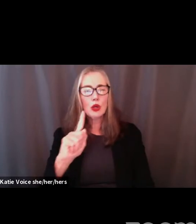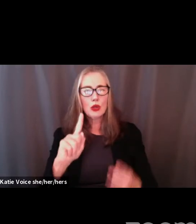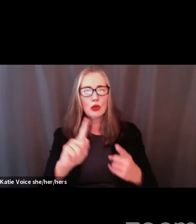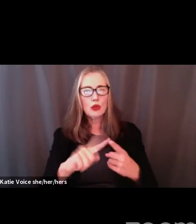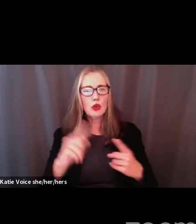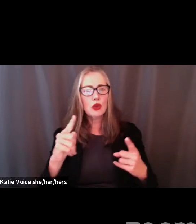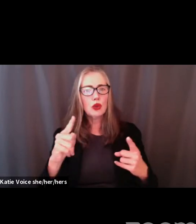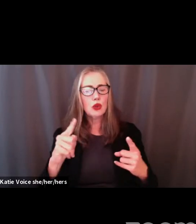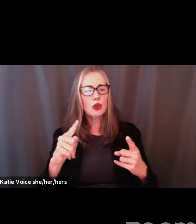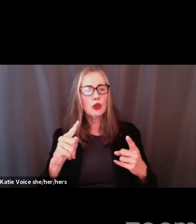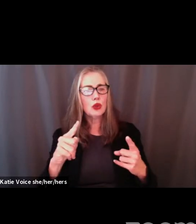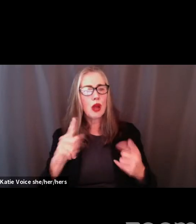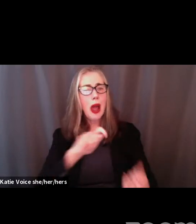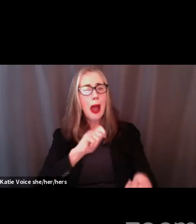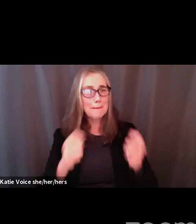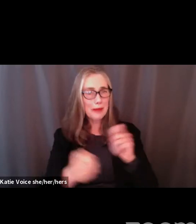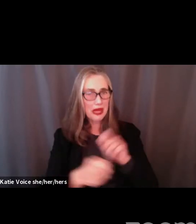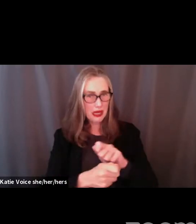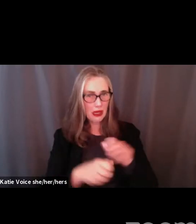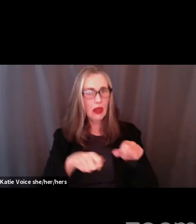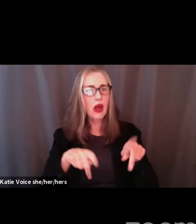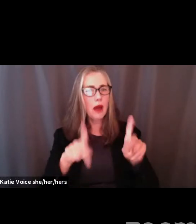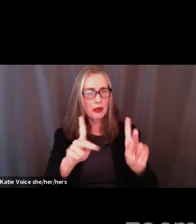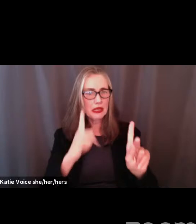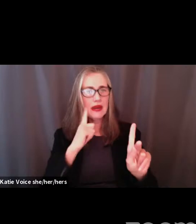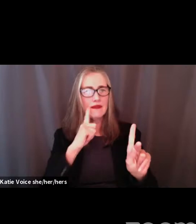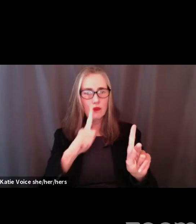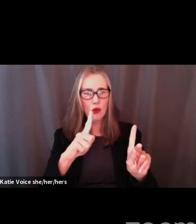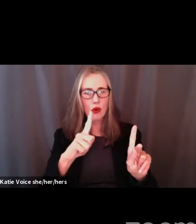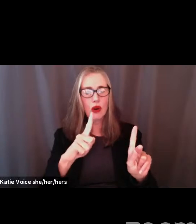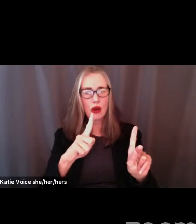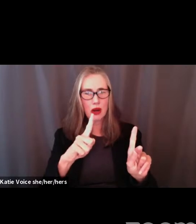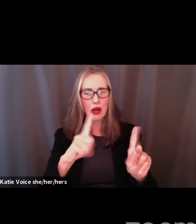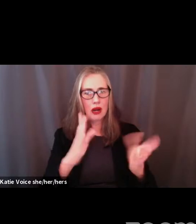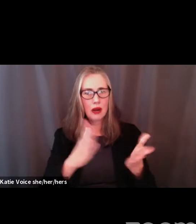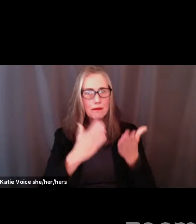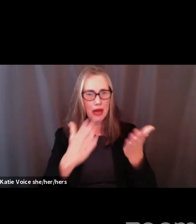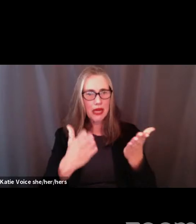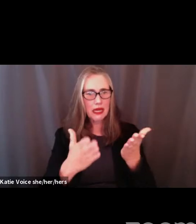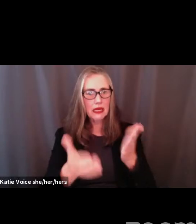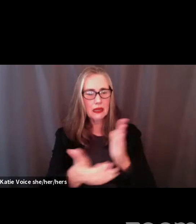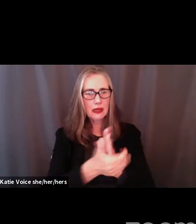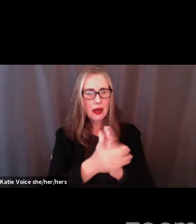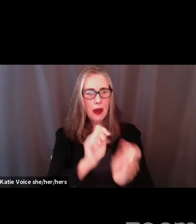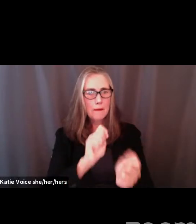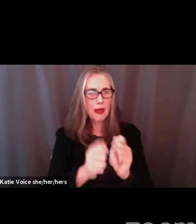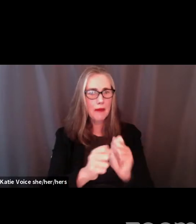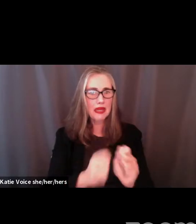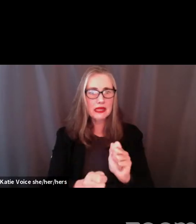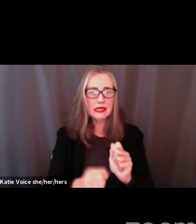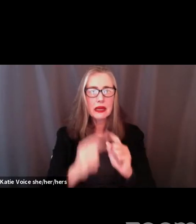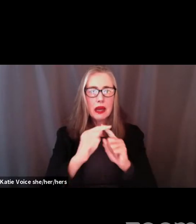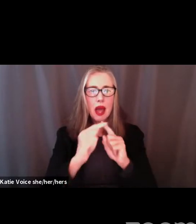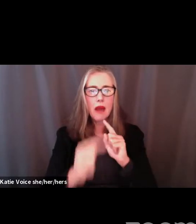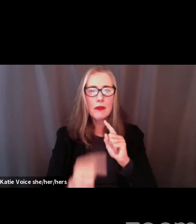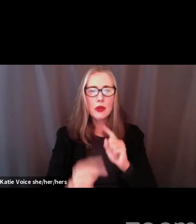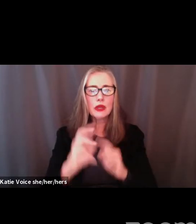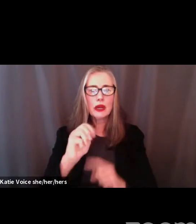the opportunity to make amendments. Let's unmute Mr. Rodriguez Kennedy for that purpose. Thank you, Mr. Presiding